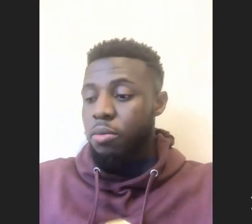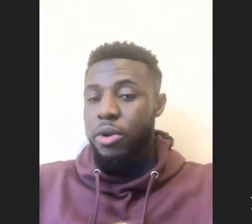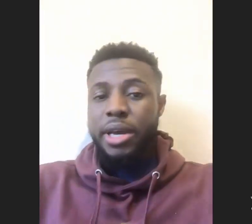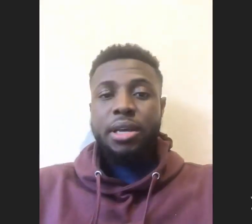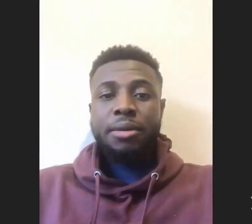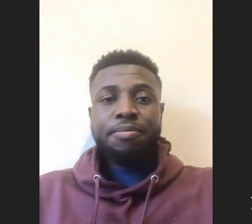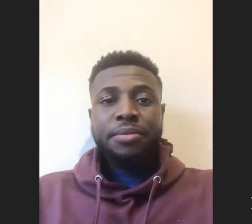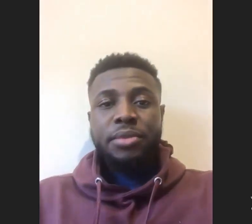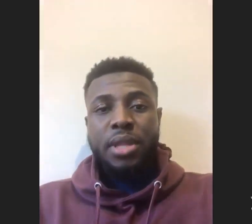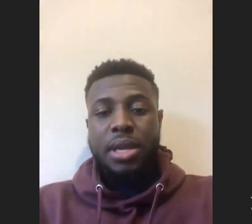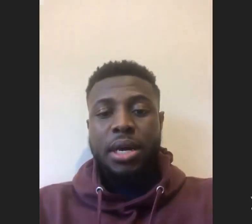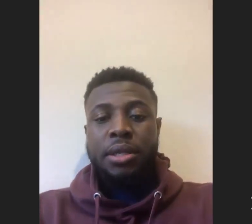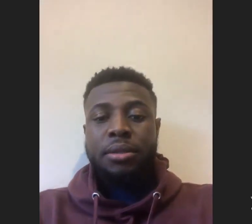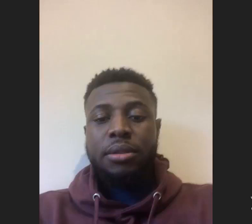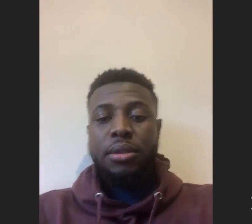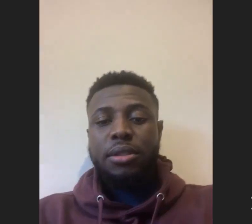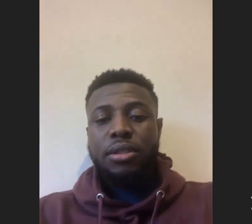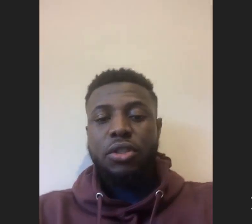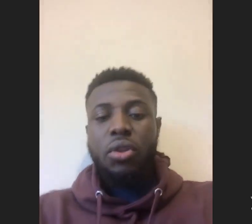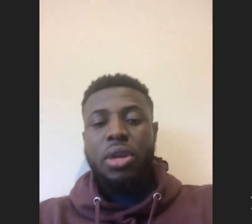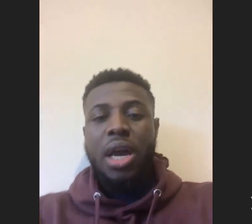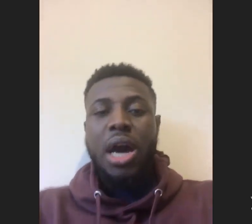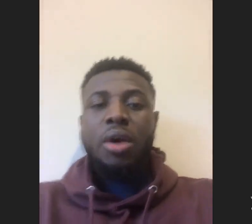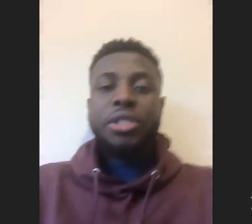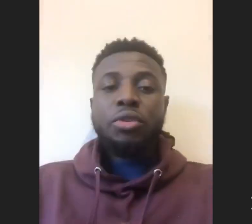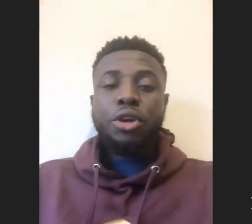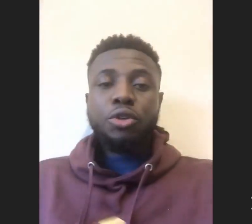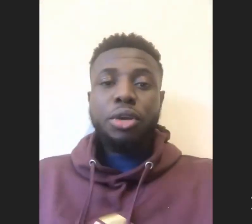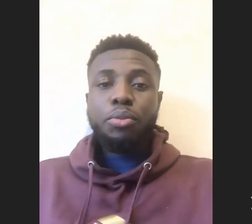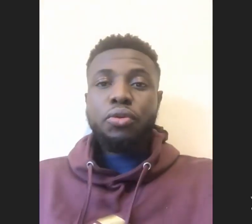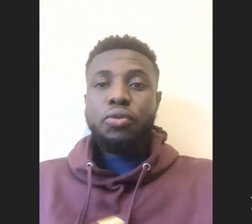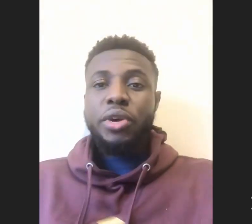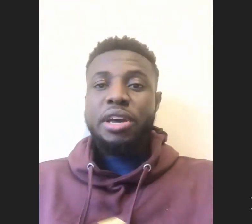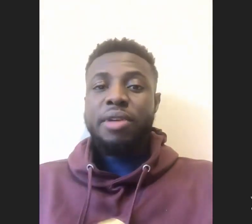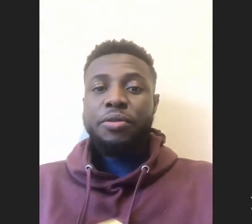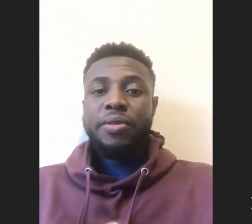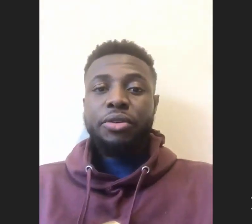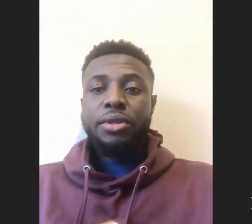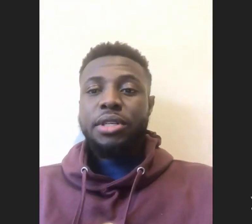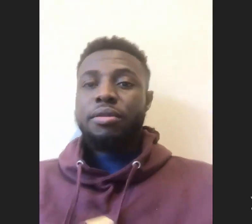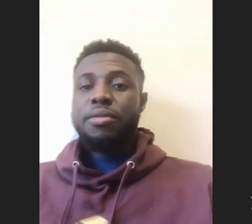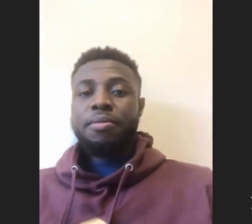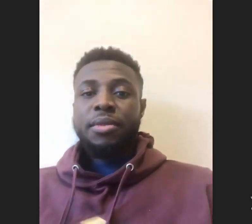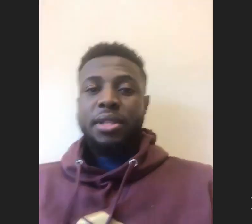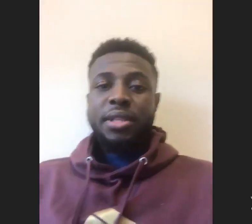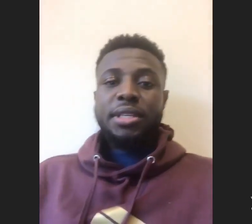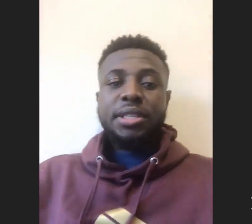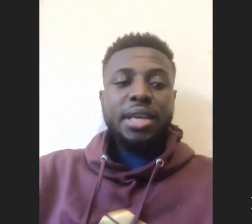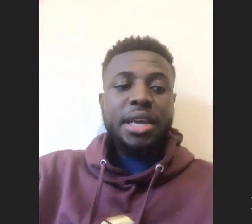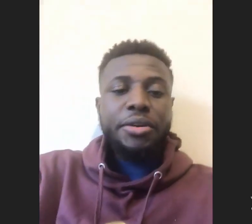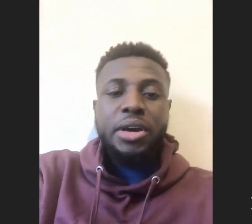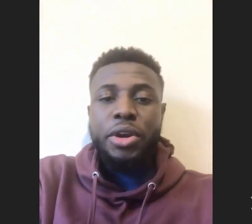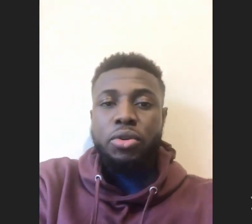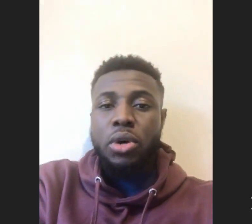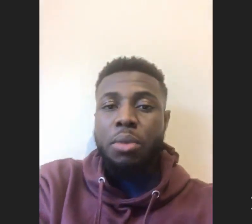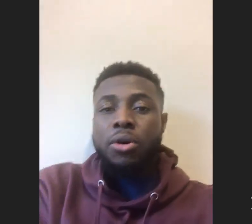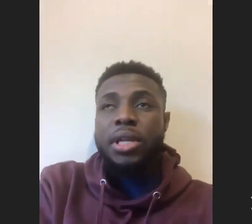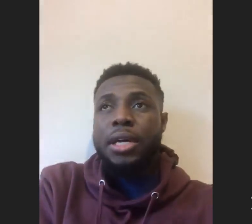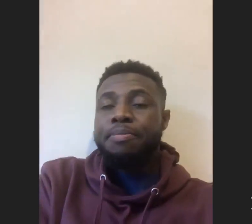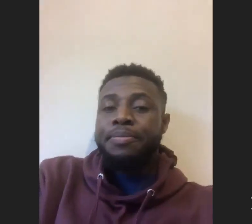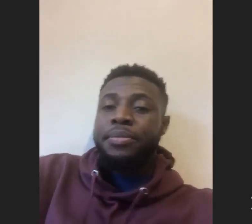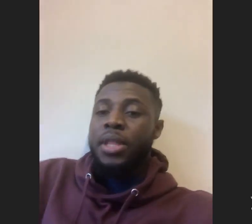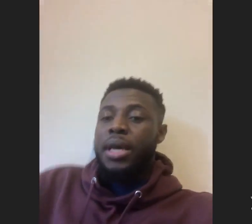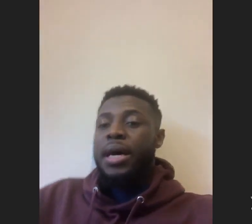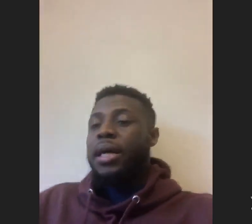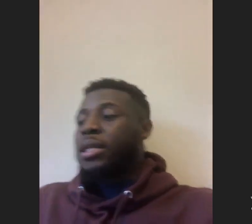working somewhere, and how is it going to improve wherever you find yourself? This is the area where you talk about